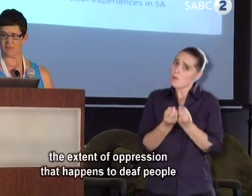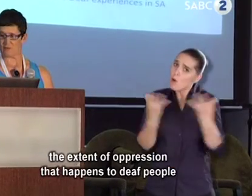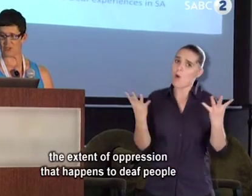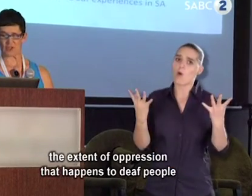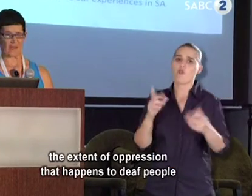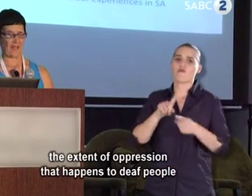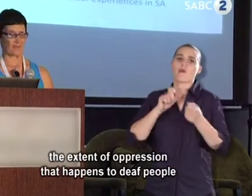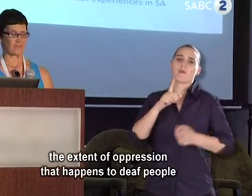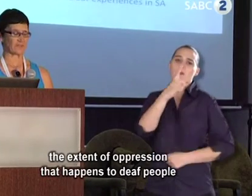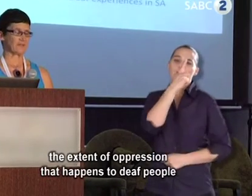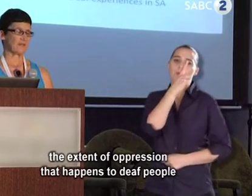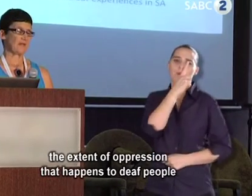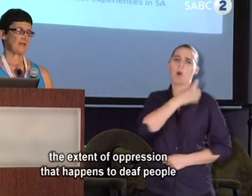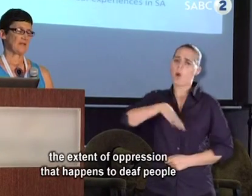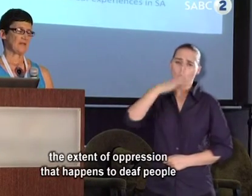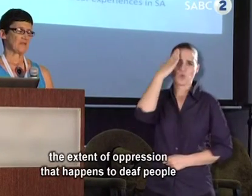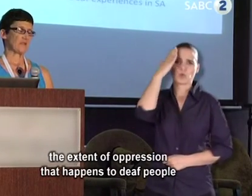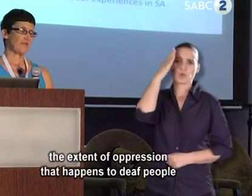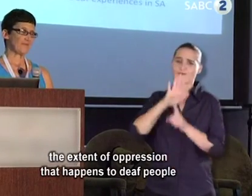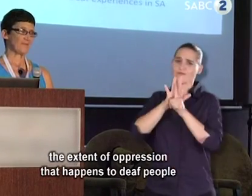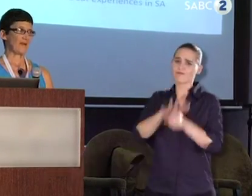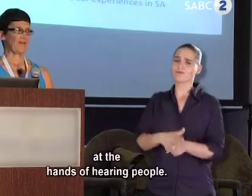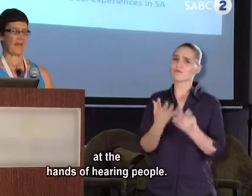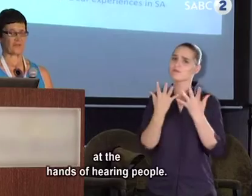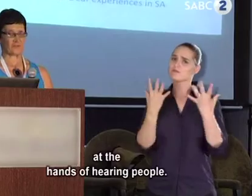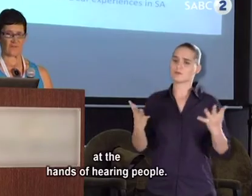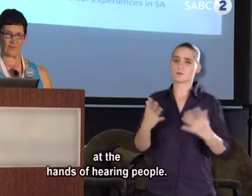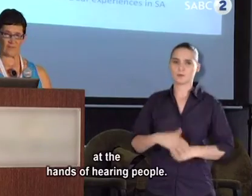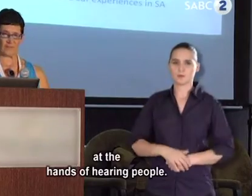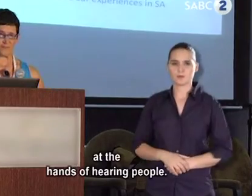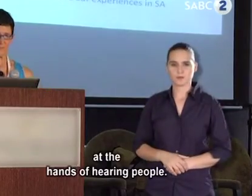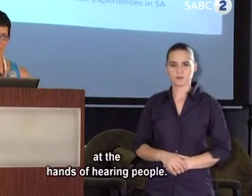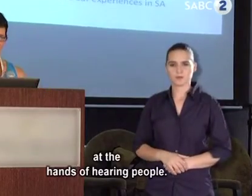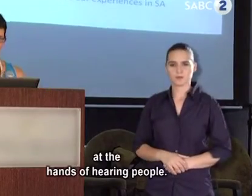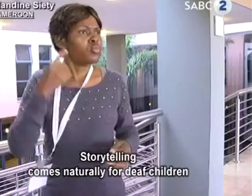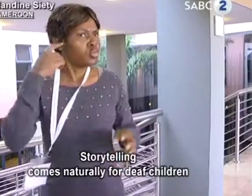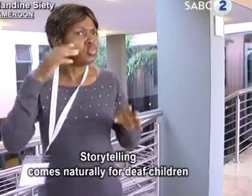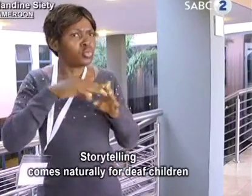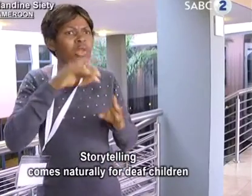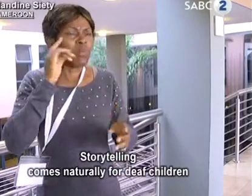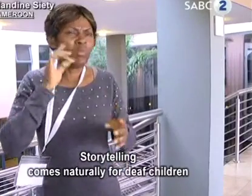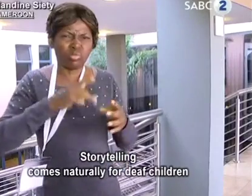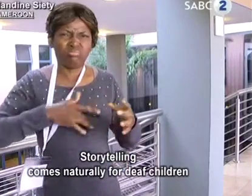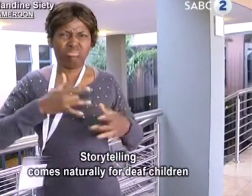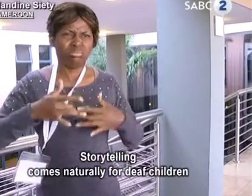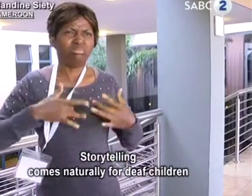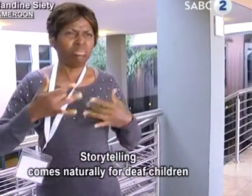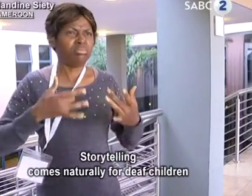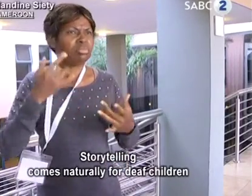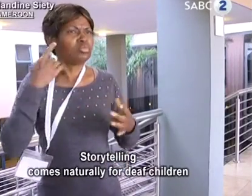extent of the oppression that happens to deaf people at the hands of hearing people.